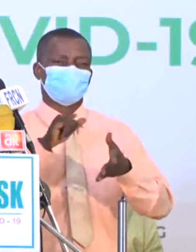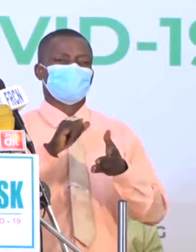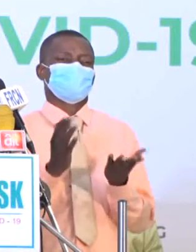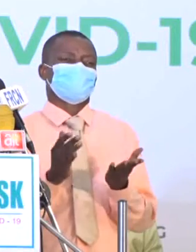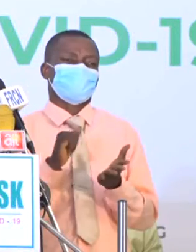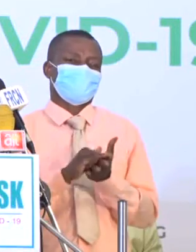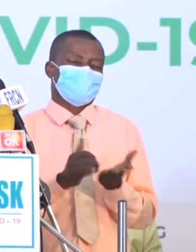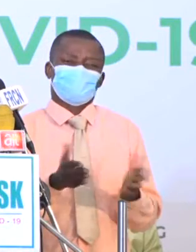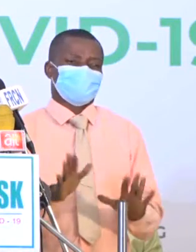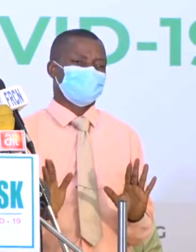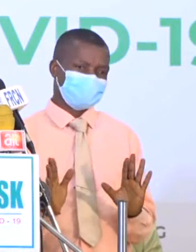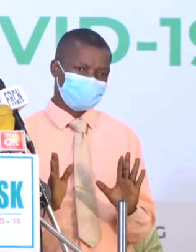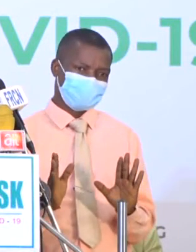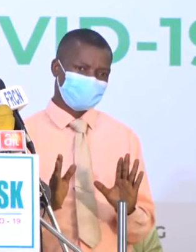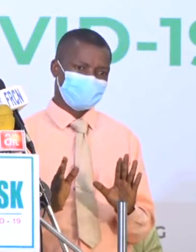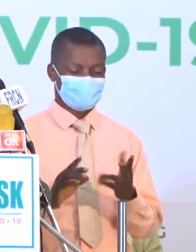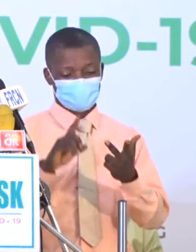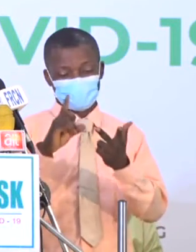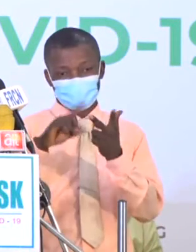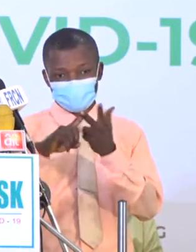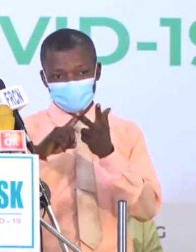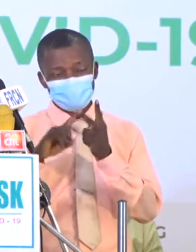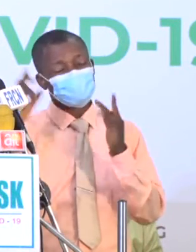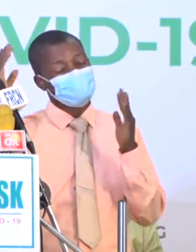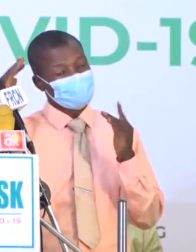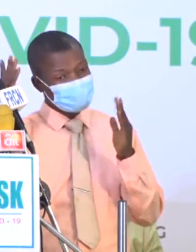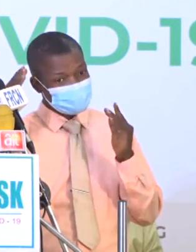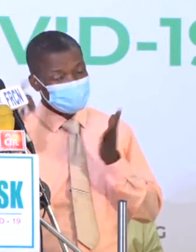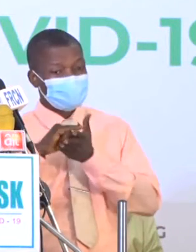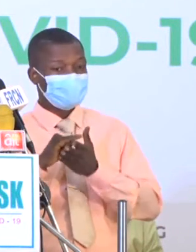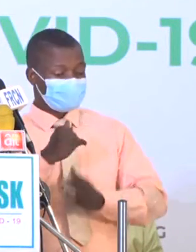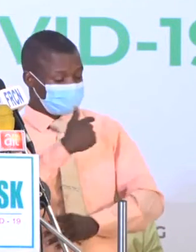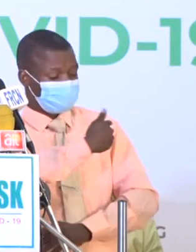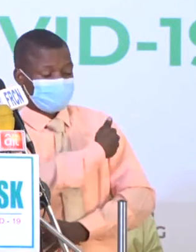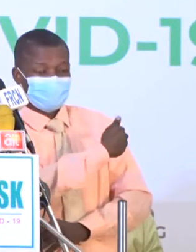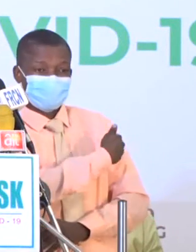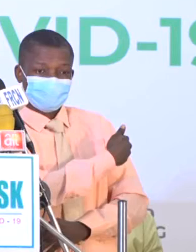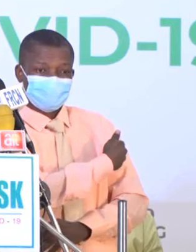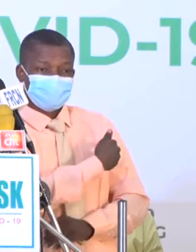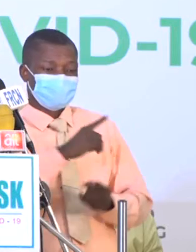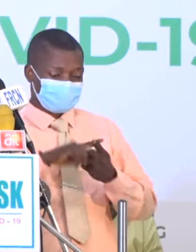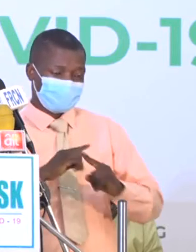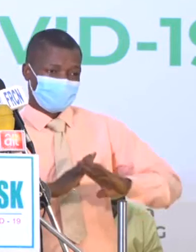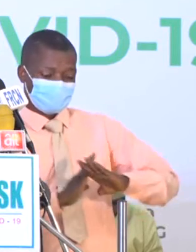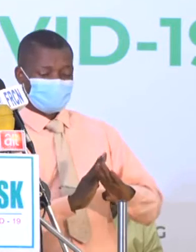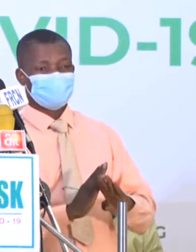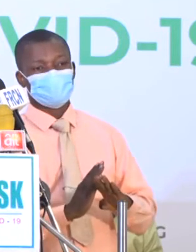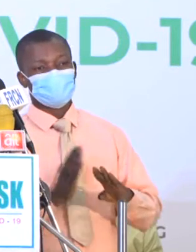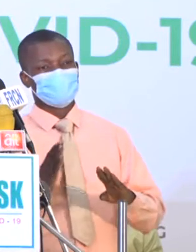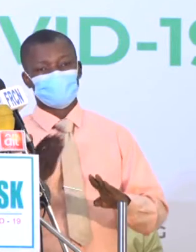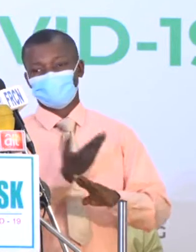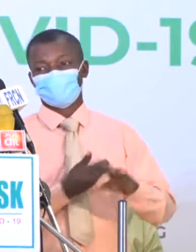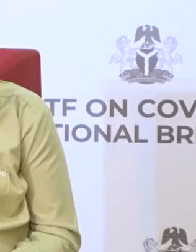The Minister of Health, Dr. Osagie Ehanire, says the federal government is exploring all options to ensure the vaccination